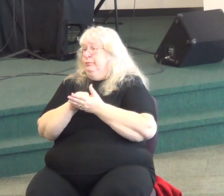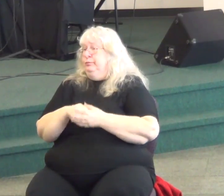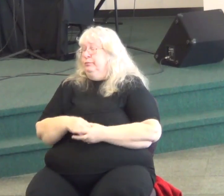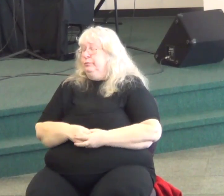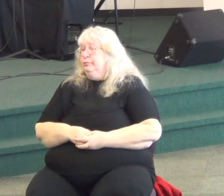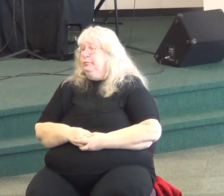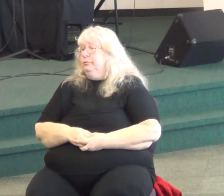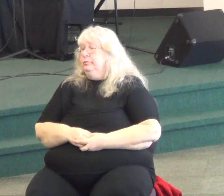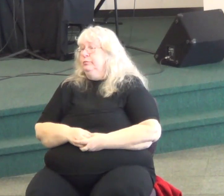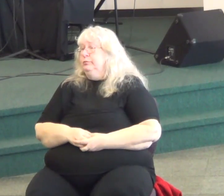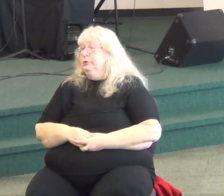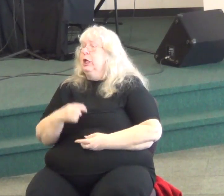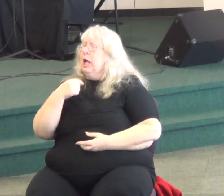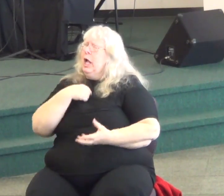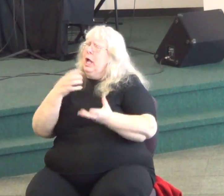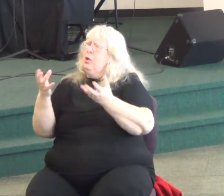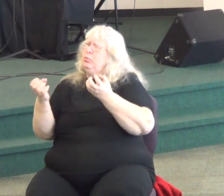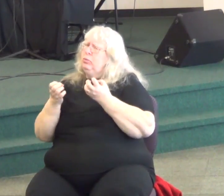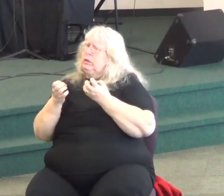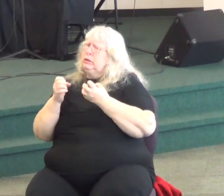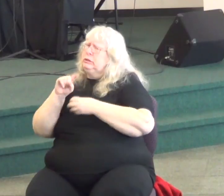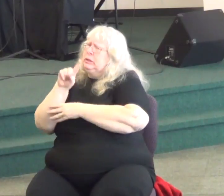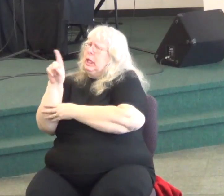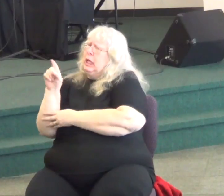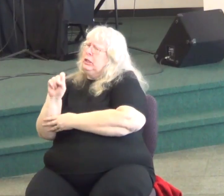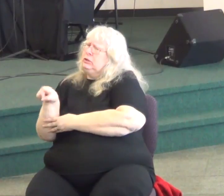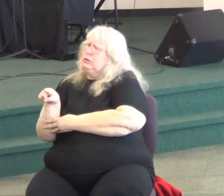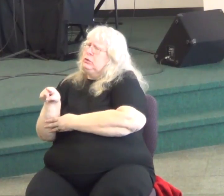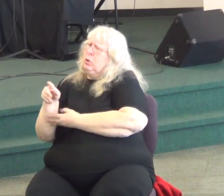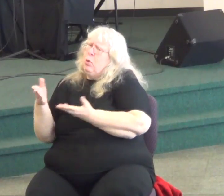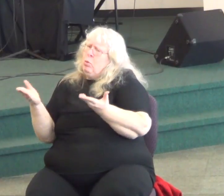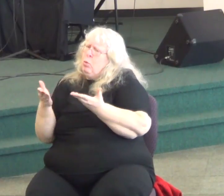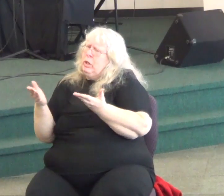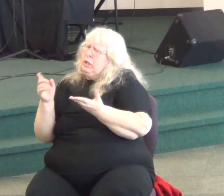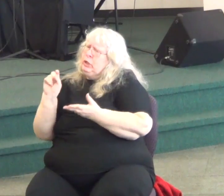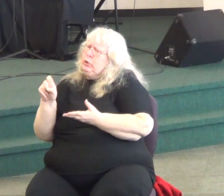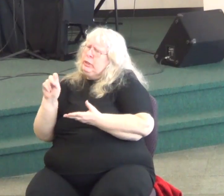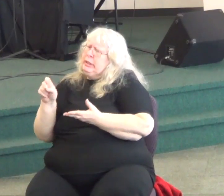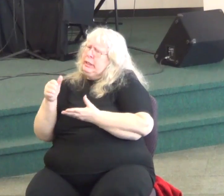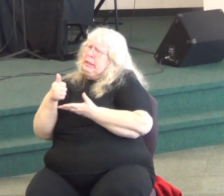I want to ask us, what is it you need help with today?